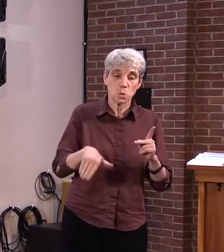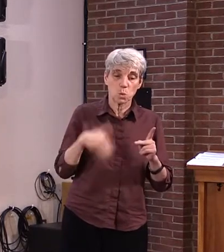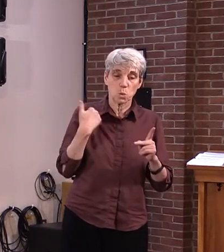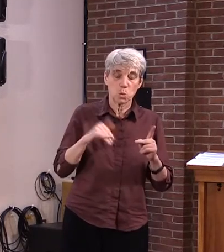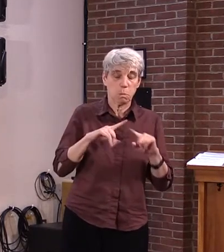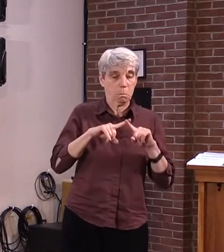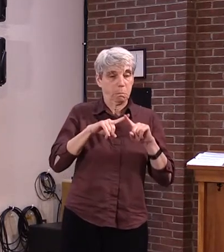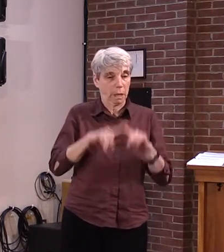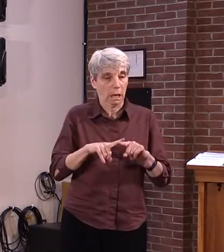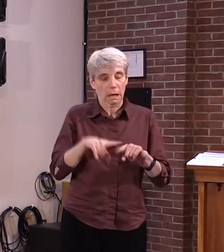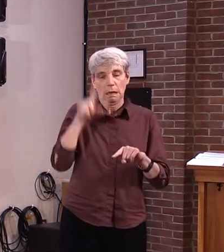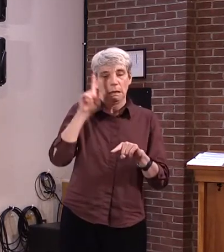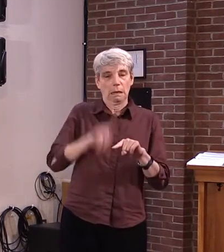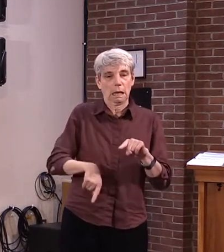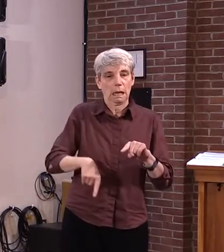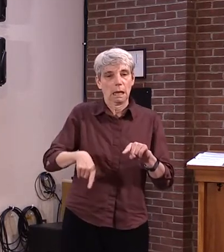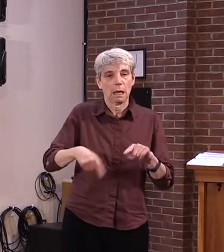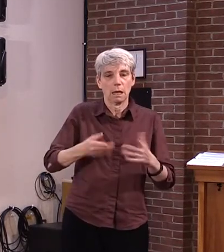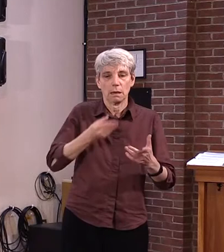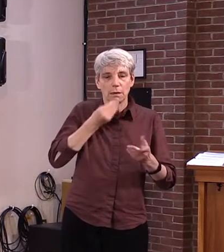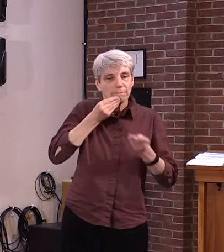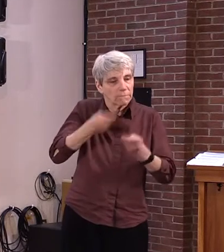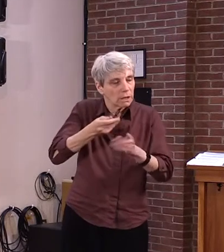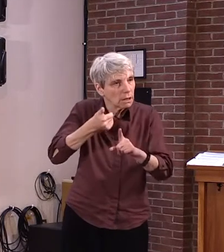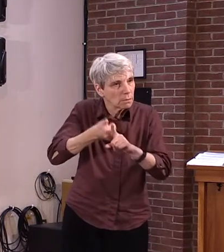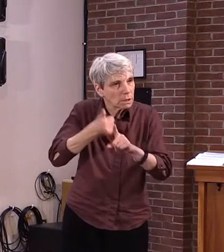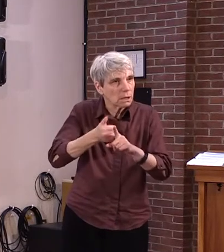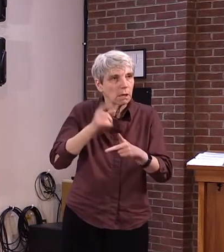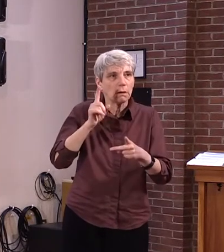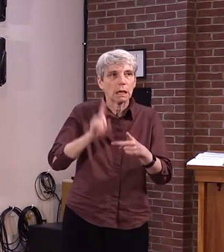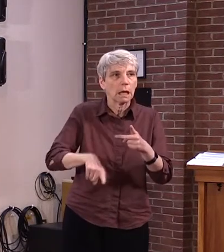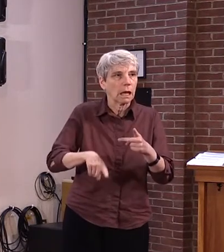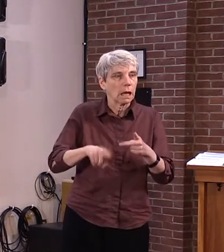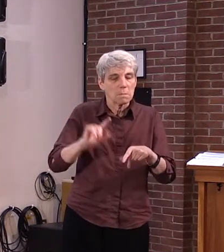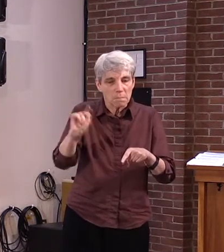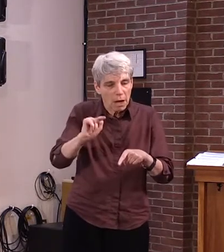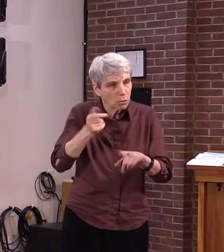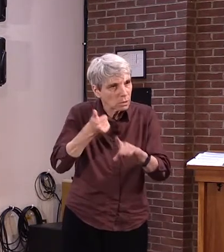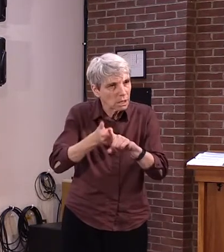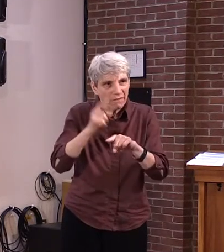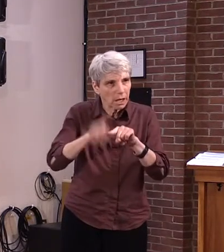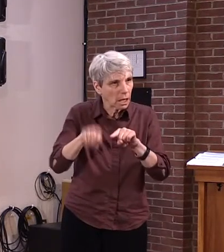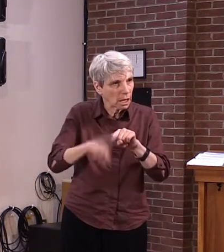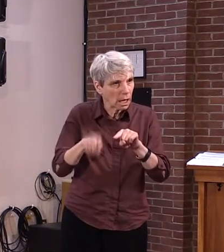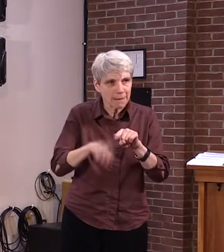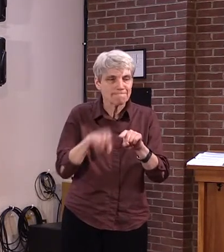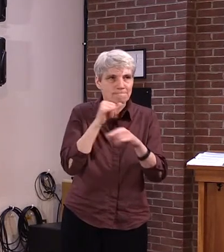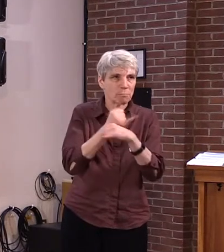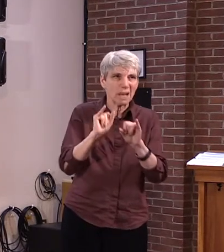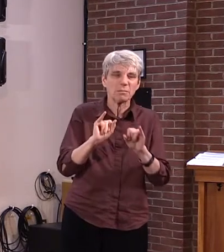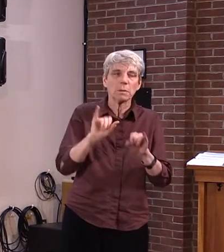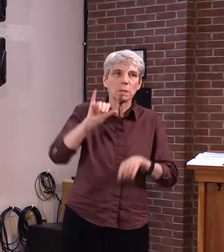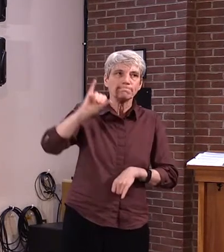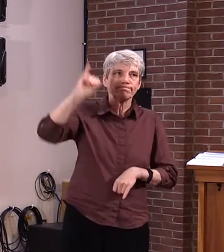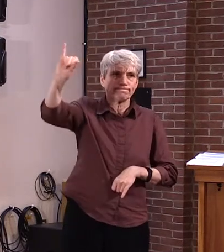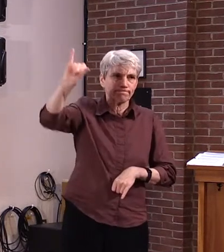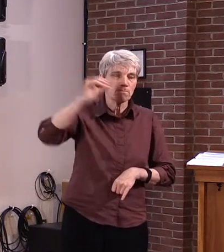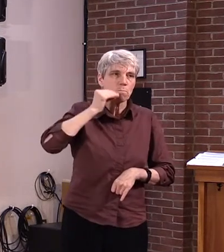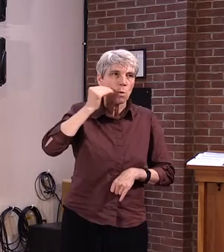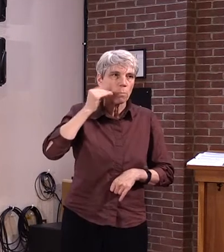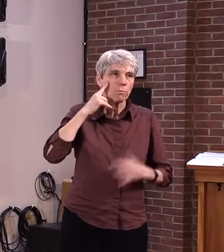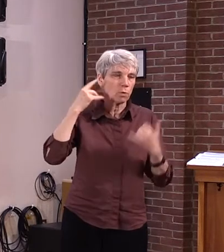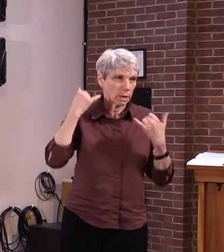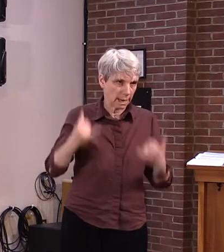immediately, as they would present a too big of a risk in this guidance. Also, we'll continue some form